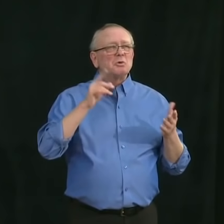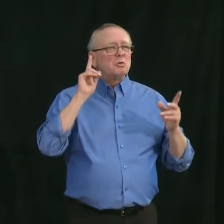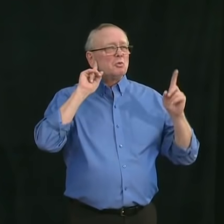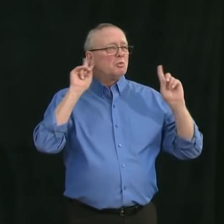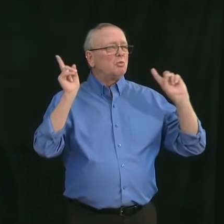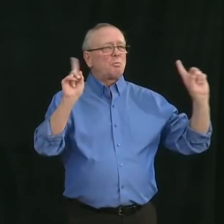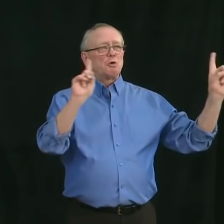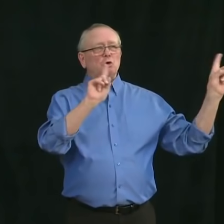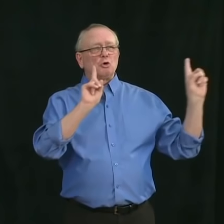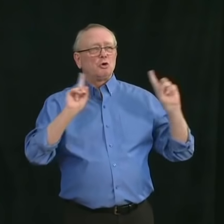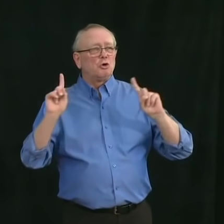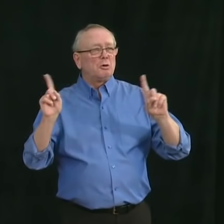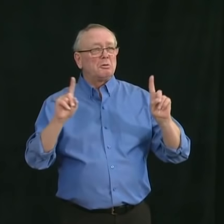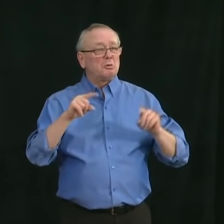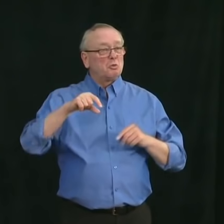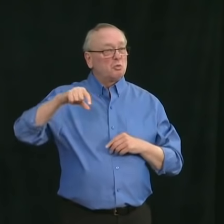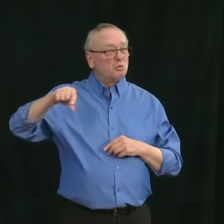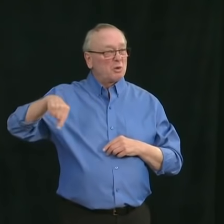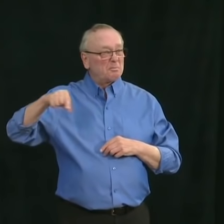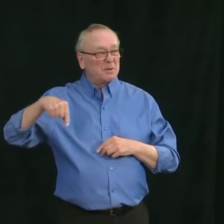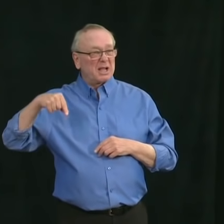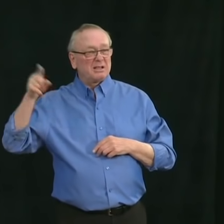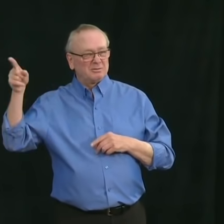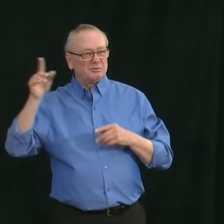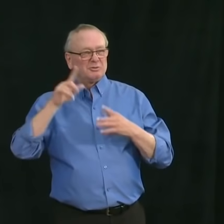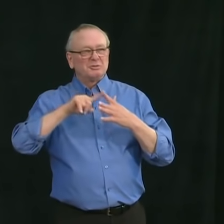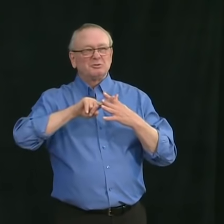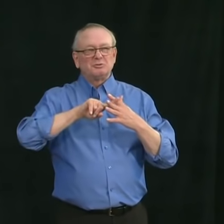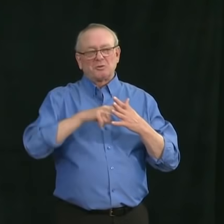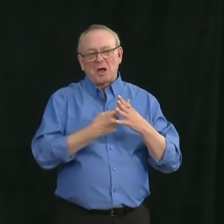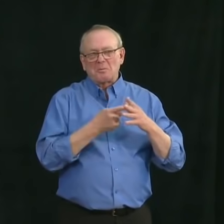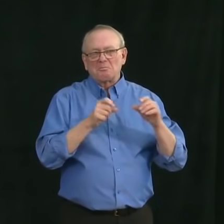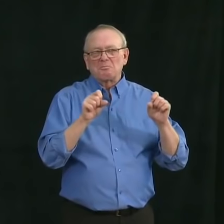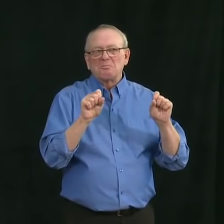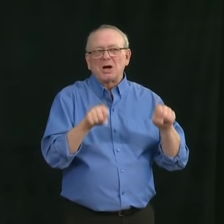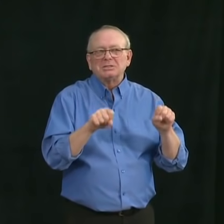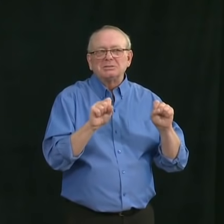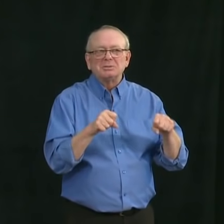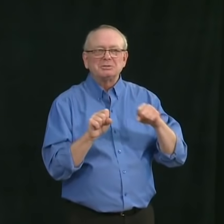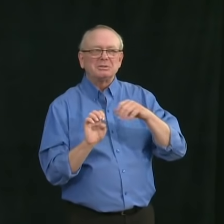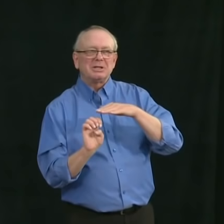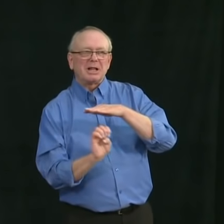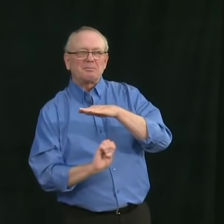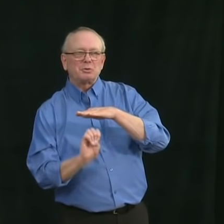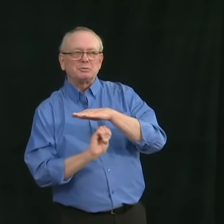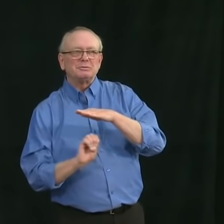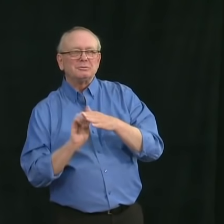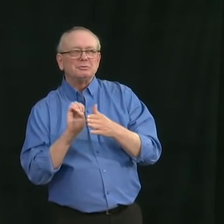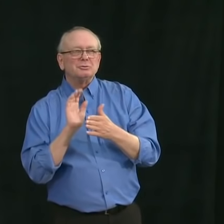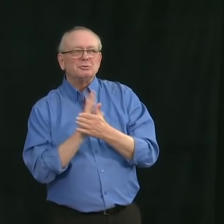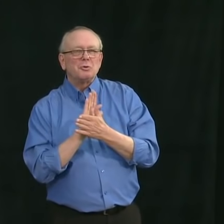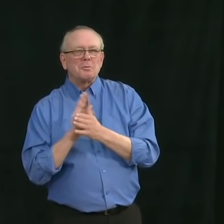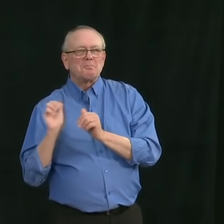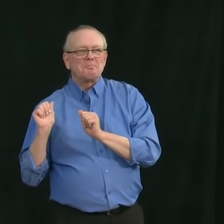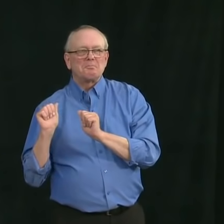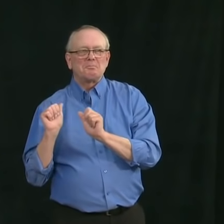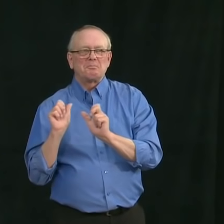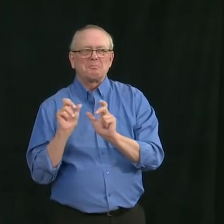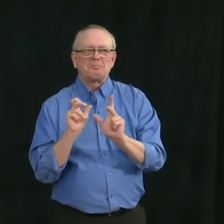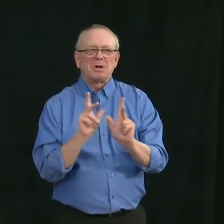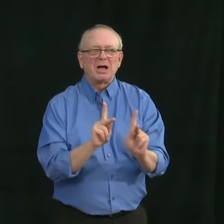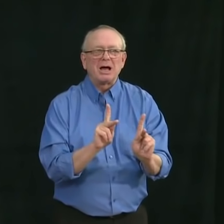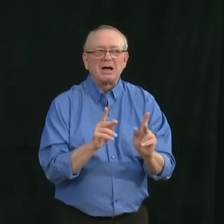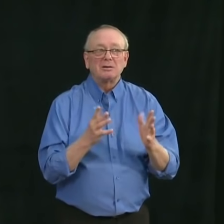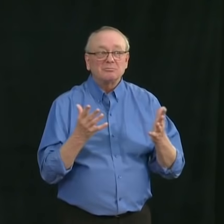they're kind of phasing in elementary schools now, that kind of thing. Any hope for parents going through the summertime